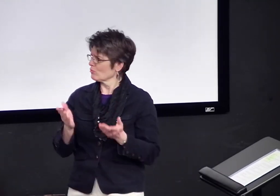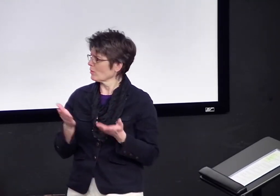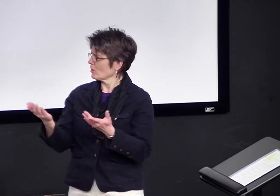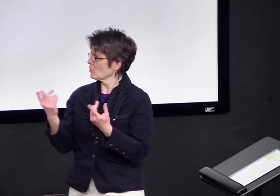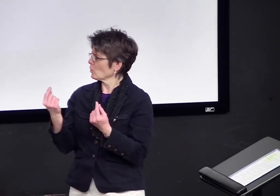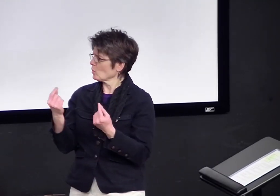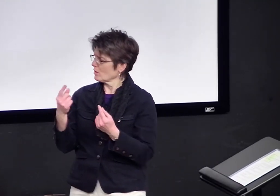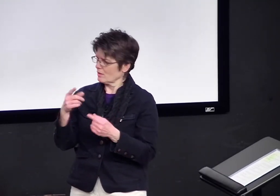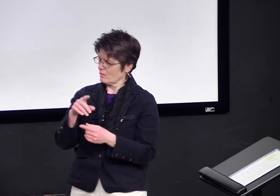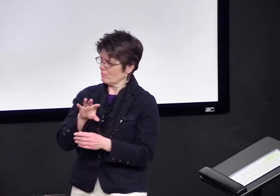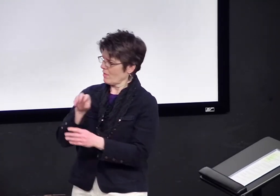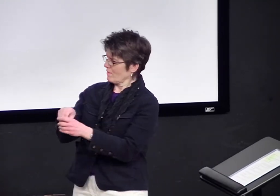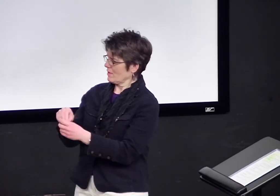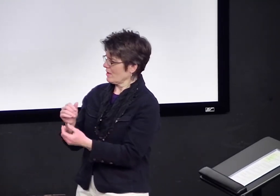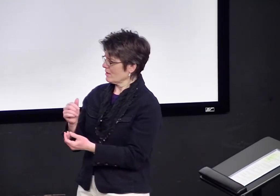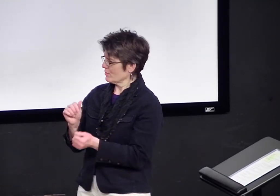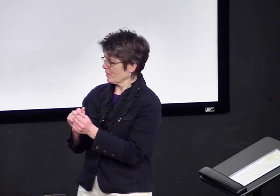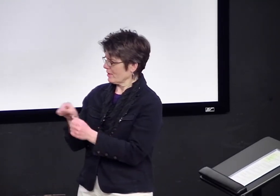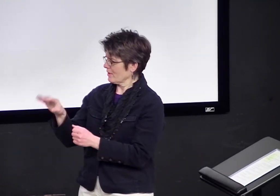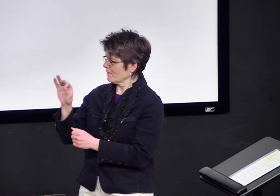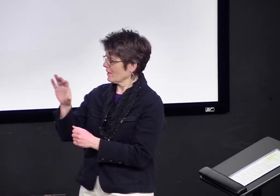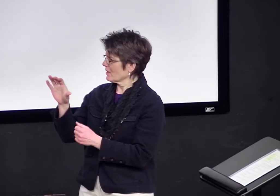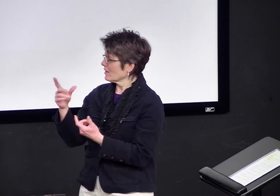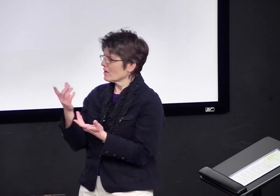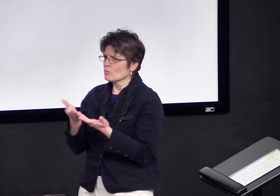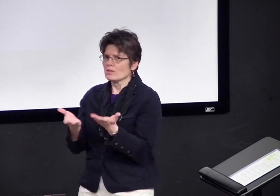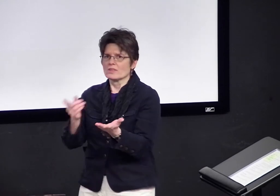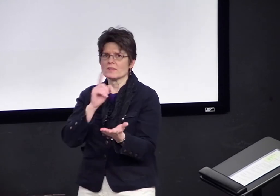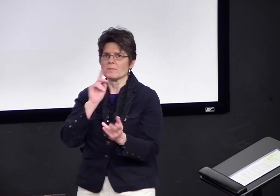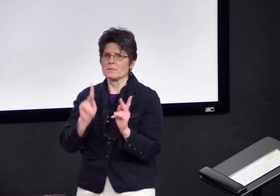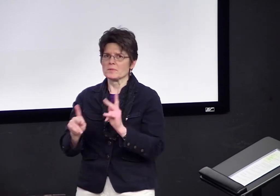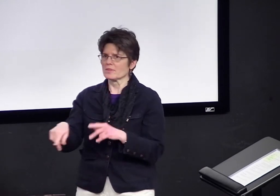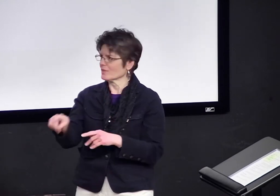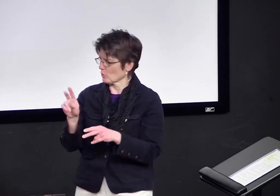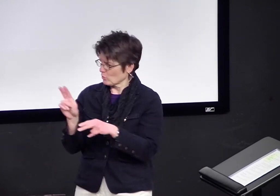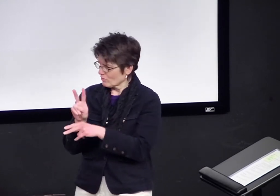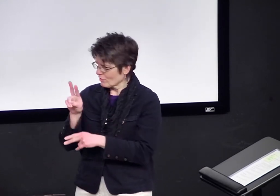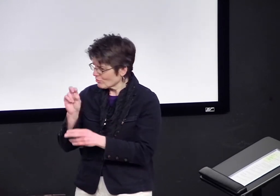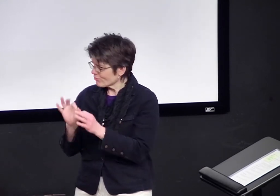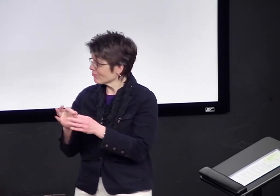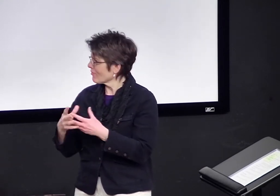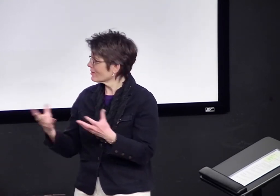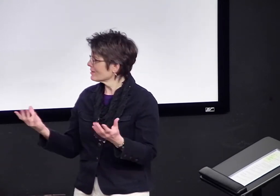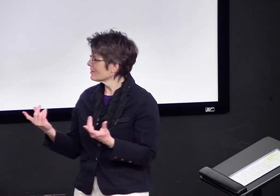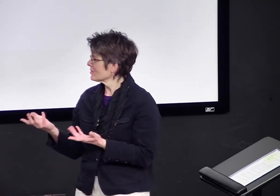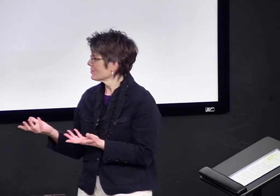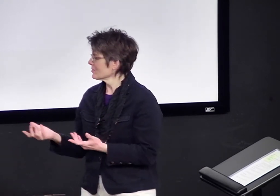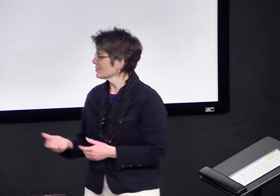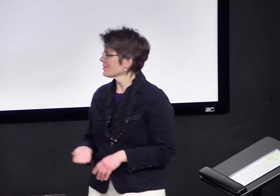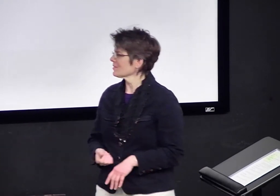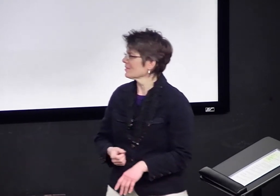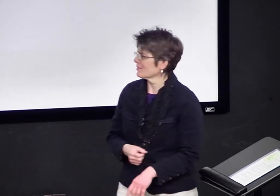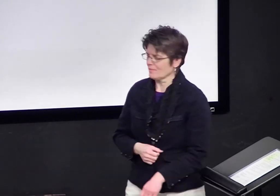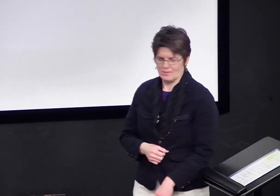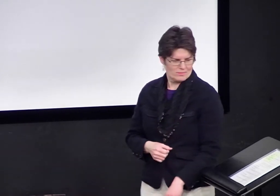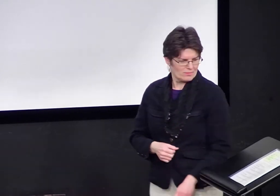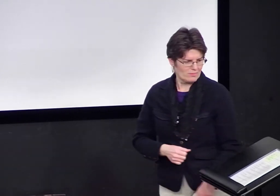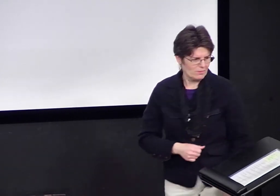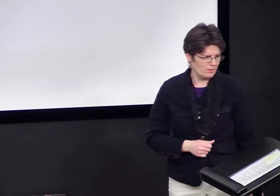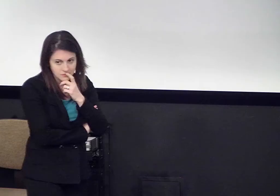you. What would you recommend U.S. deaf communities do for making needed changes on